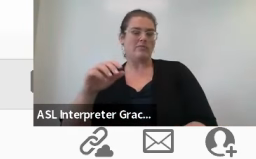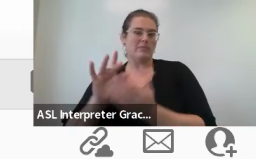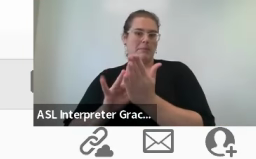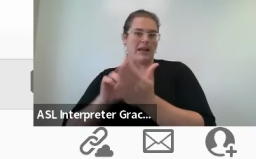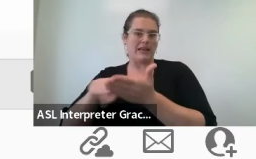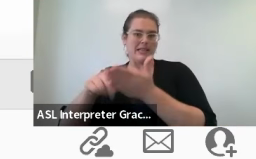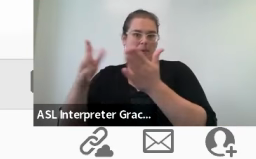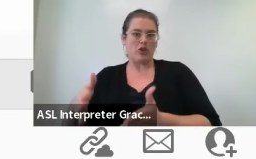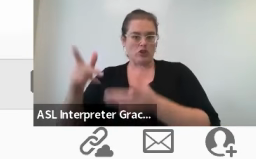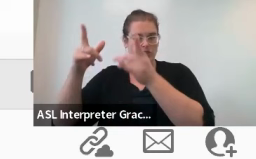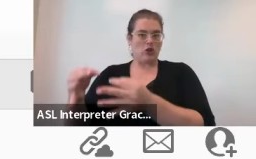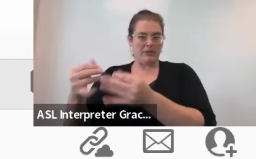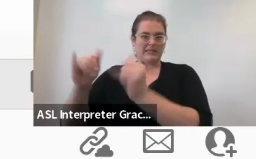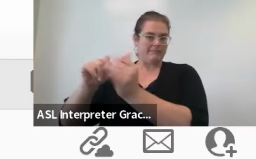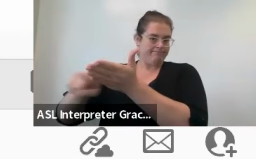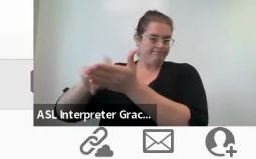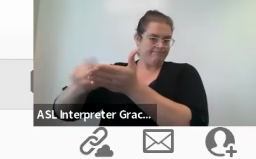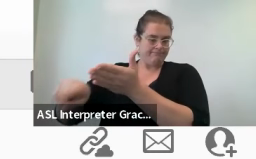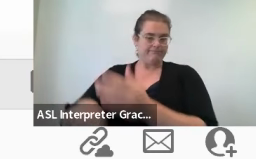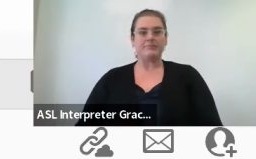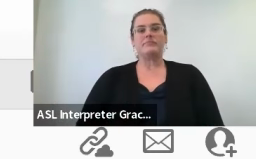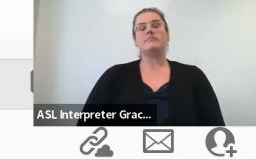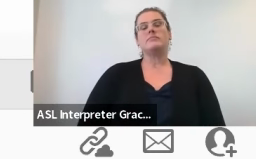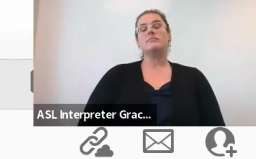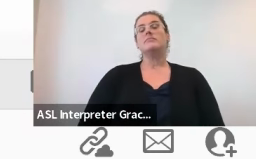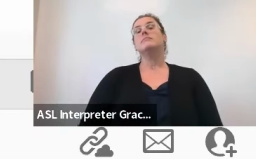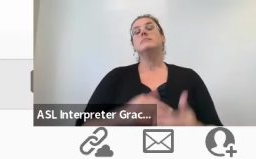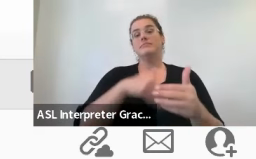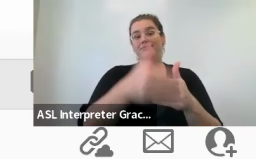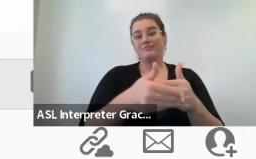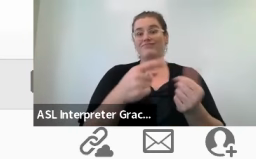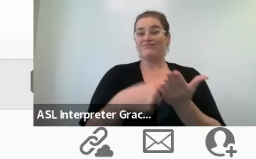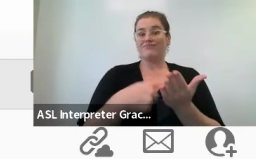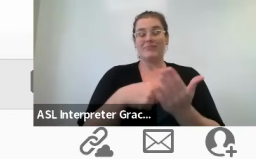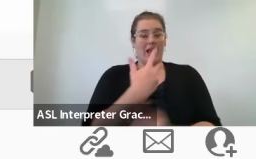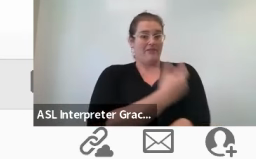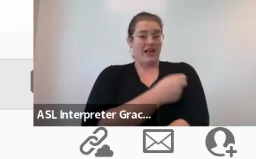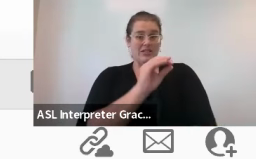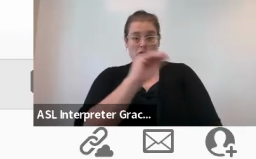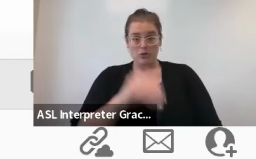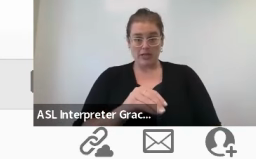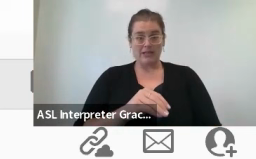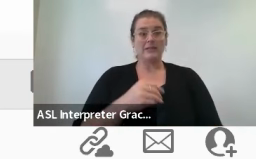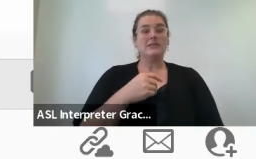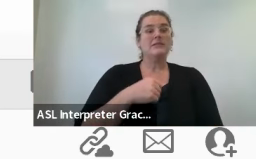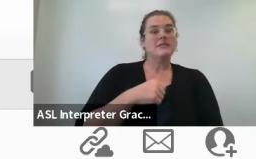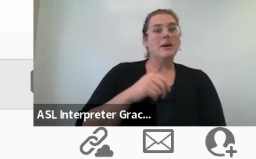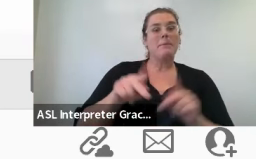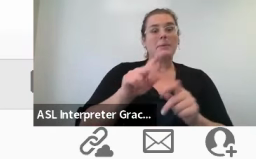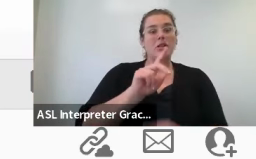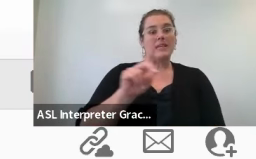In terms of vaccination rates, people supported by DDA were at 88%. In host homes,